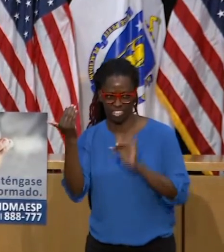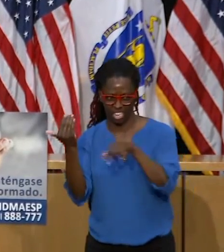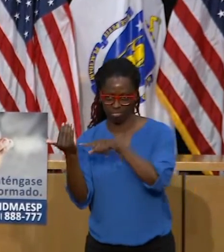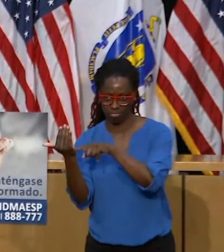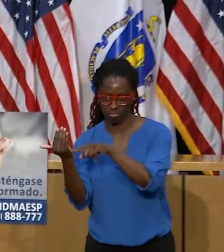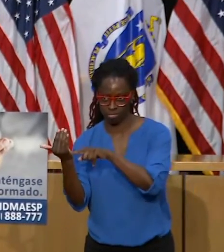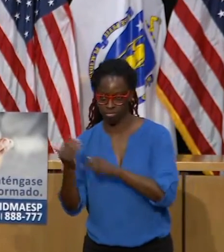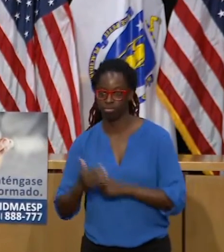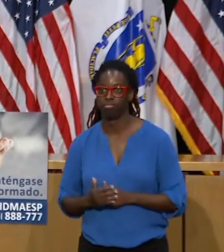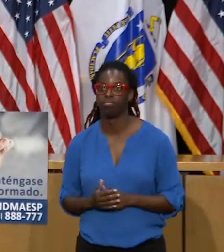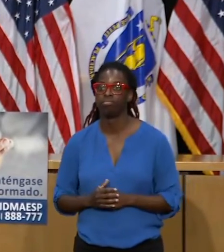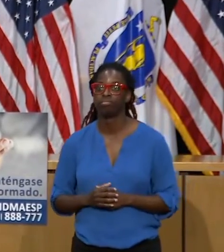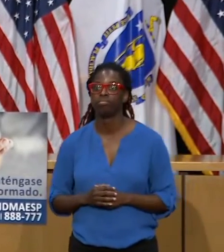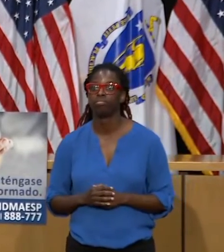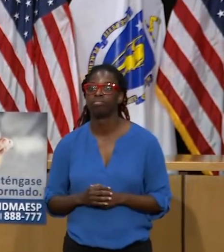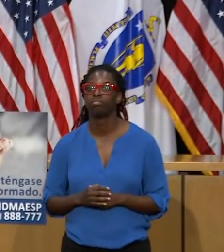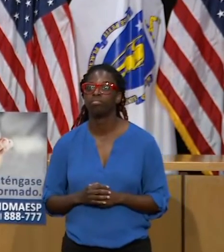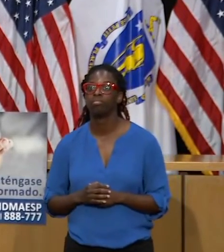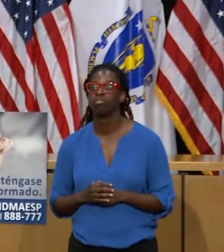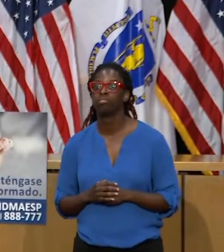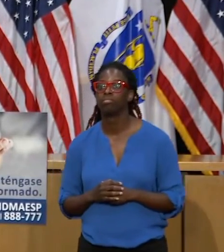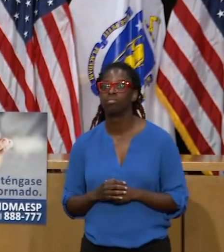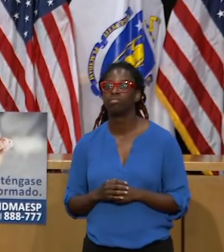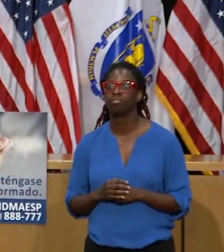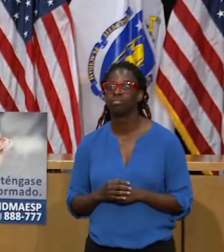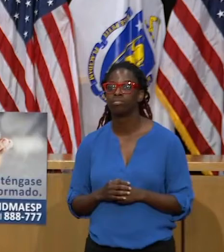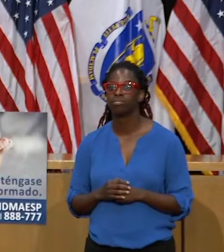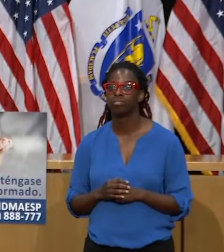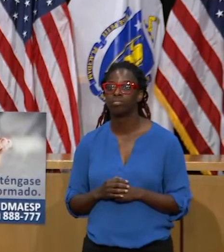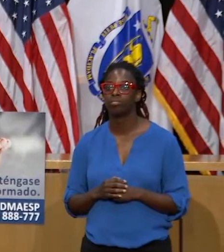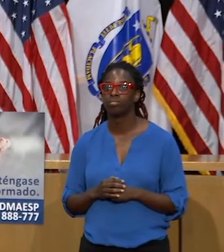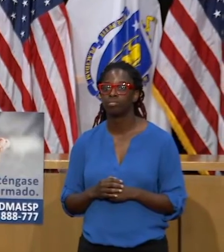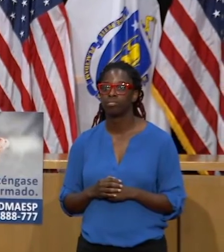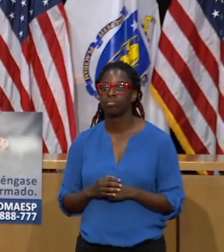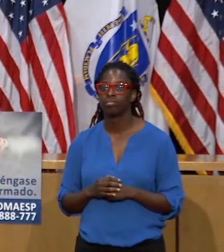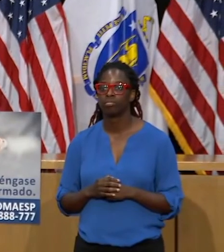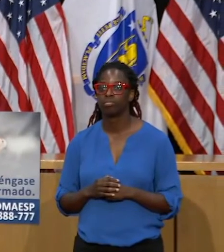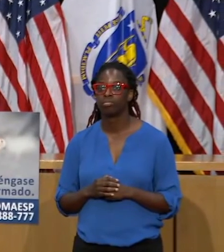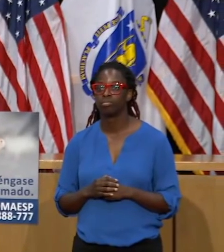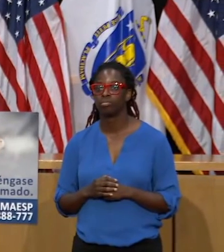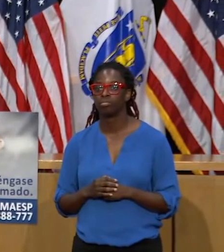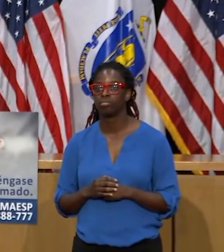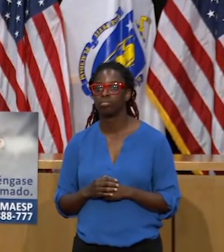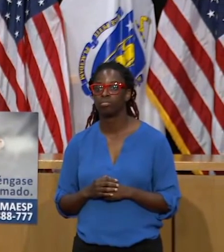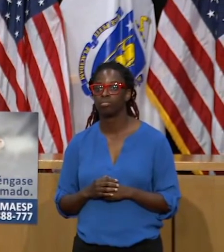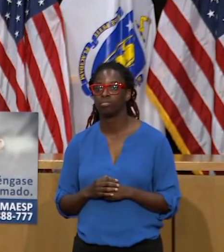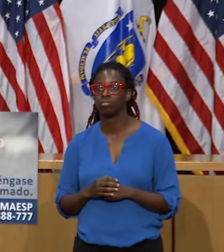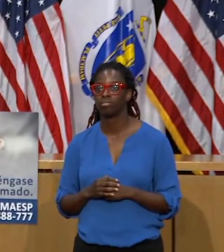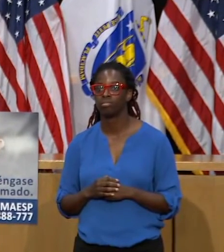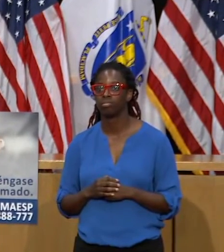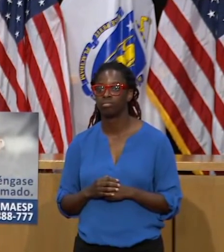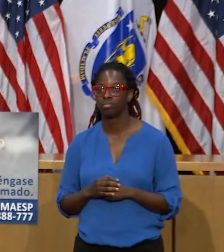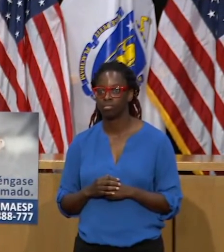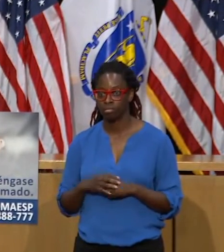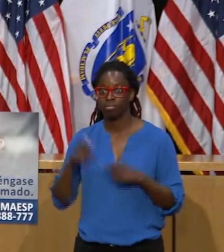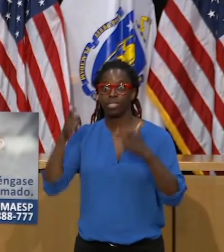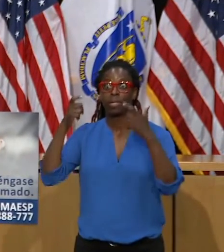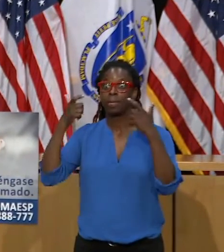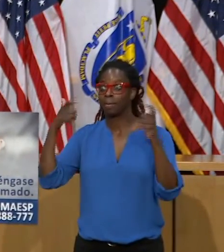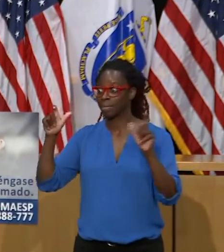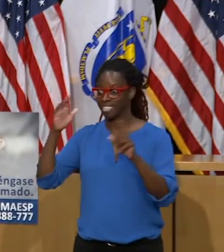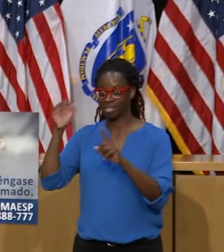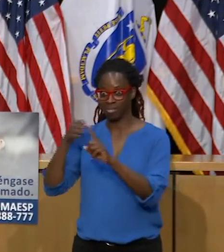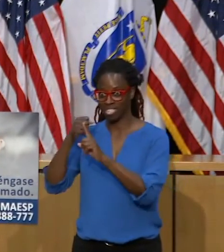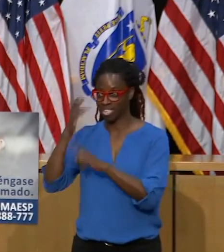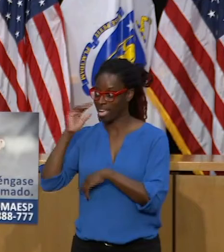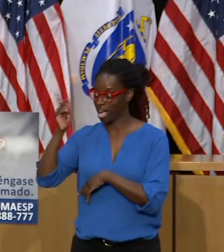their biggest month of the year in terms of tax payments, which is April, from April to July, when the pandemic began,